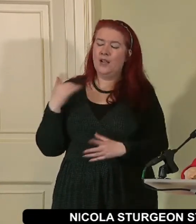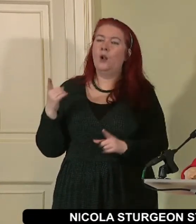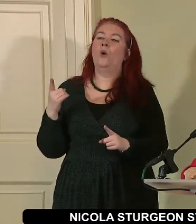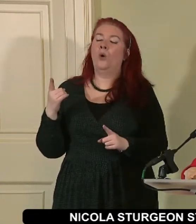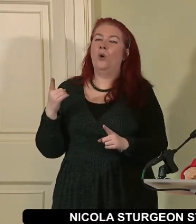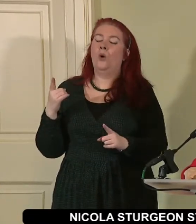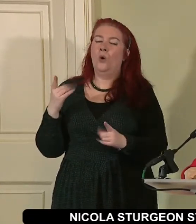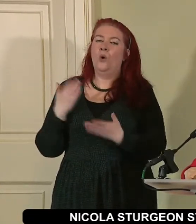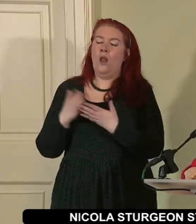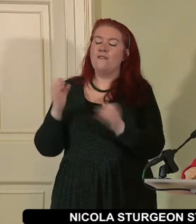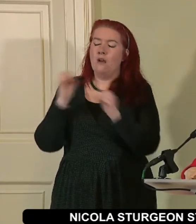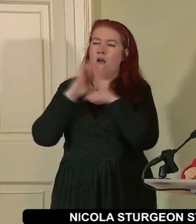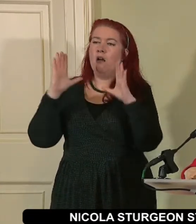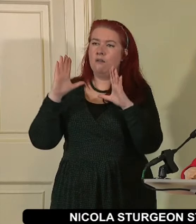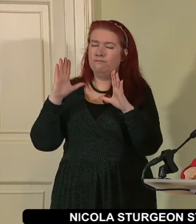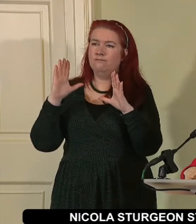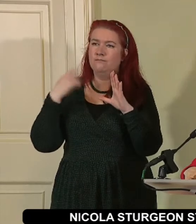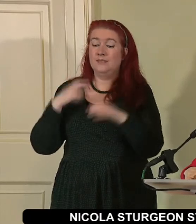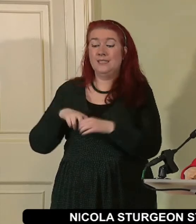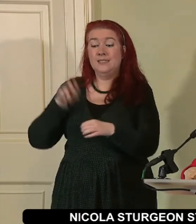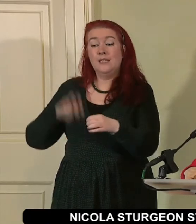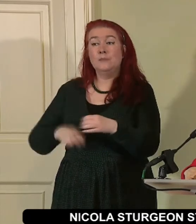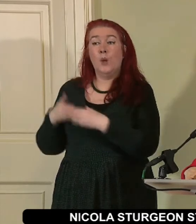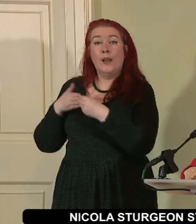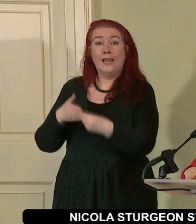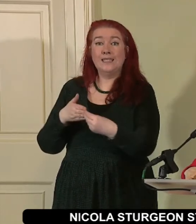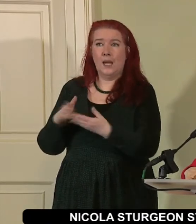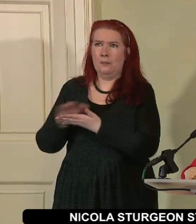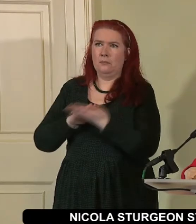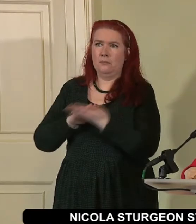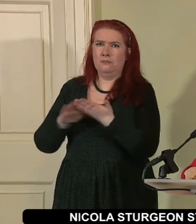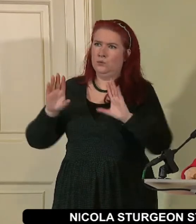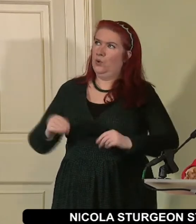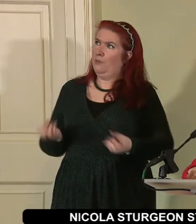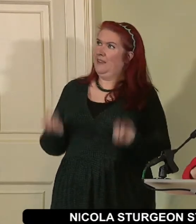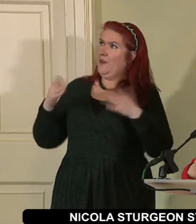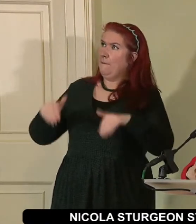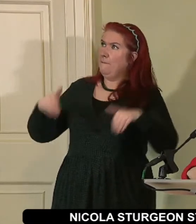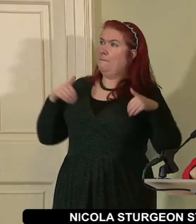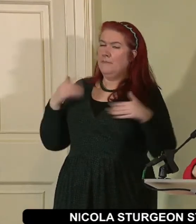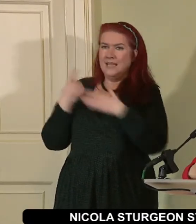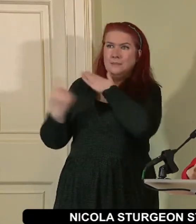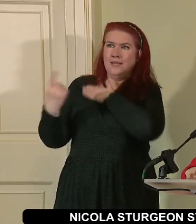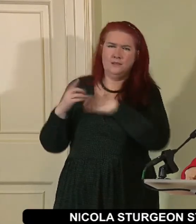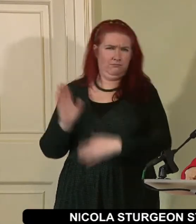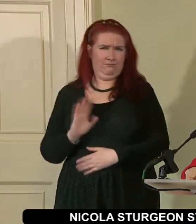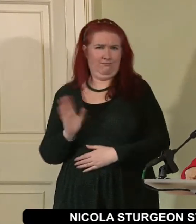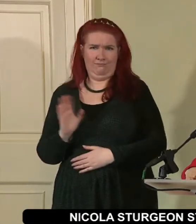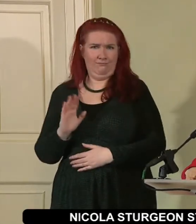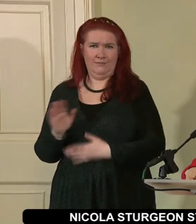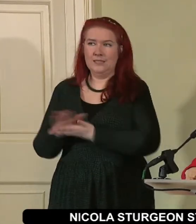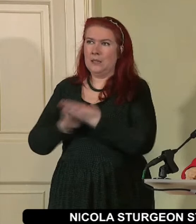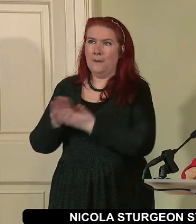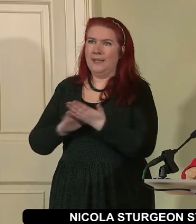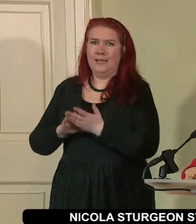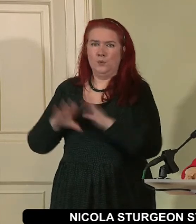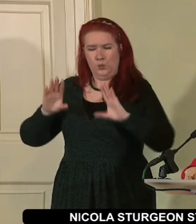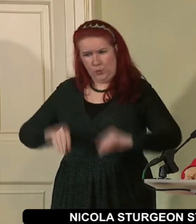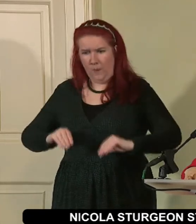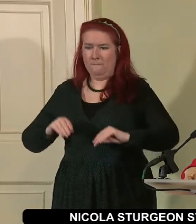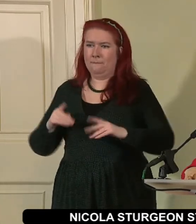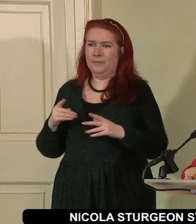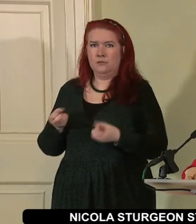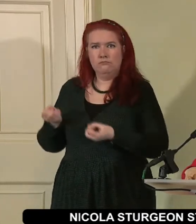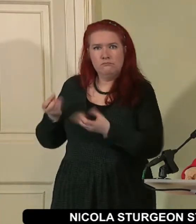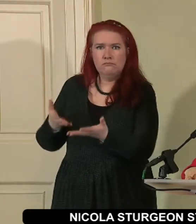that, you know, stepping down as leader doesn't mean I stop contributing to the cause of independence. It doesn't mean you stop making a contribution. Everybody